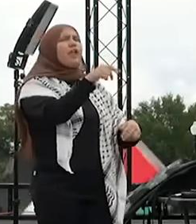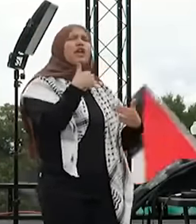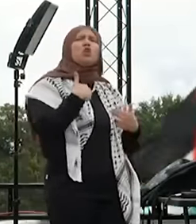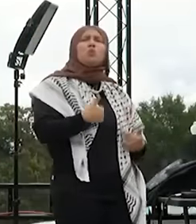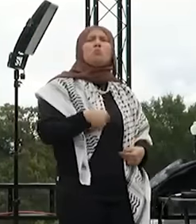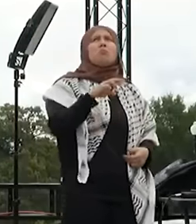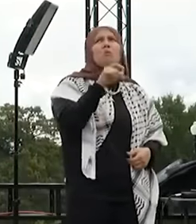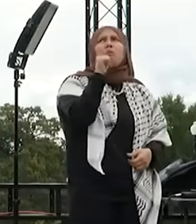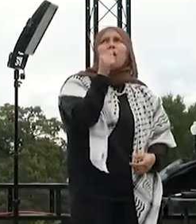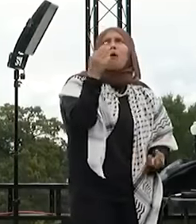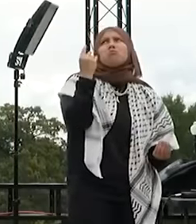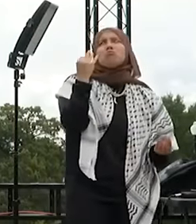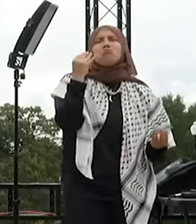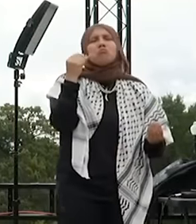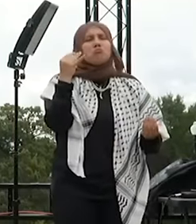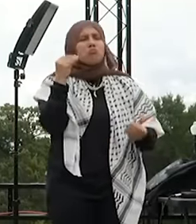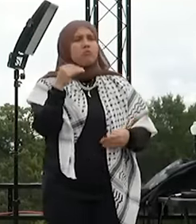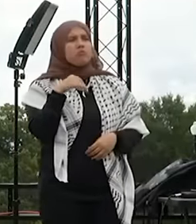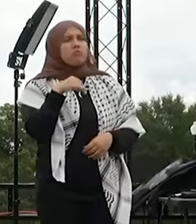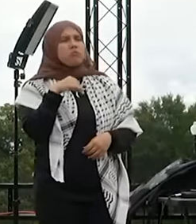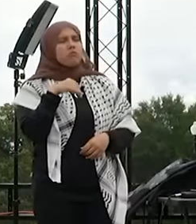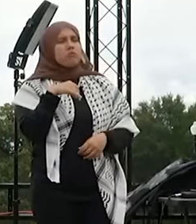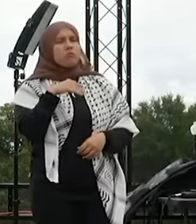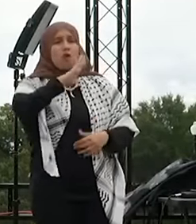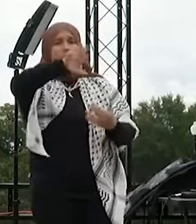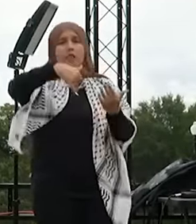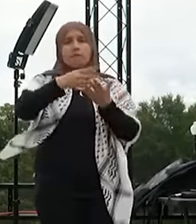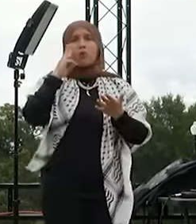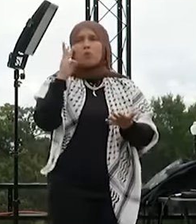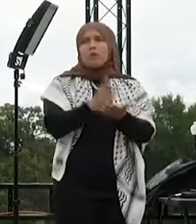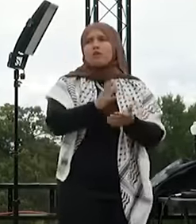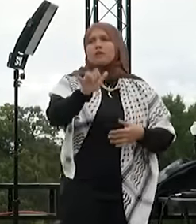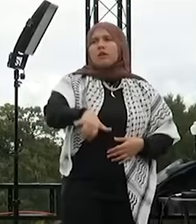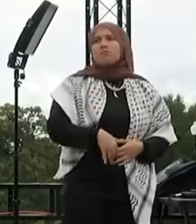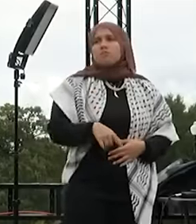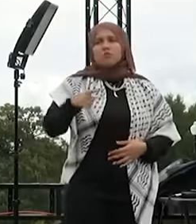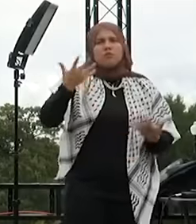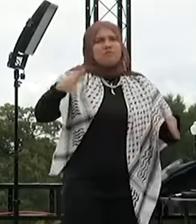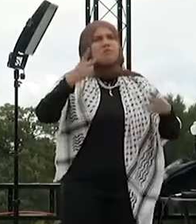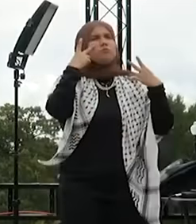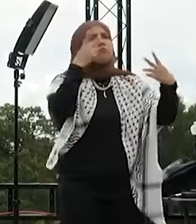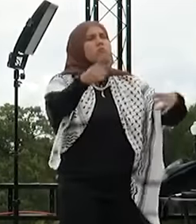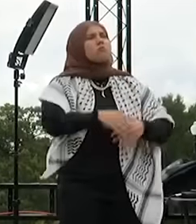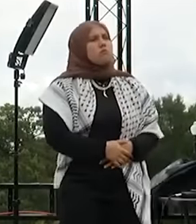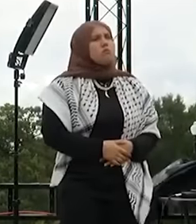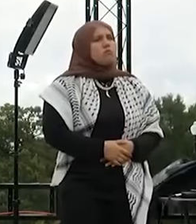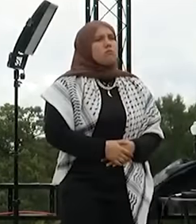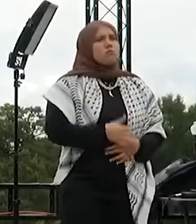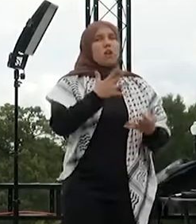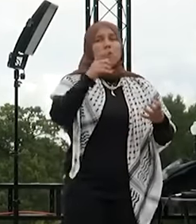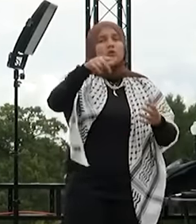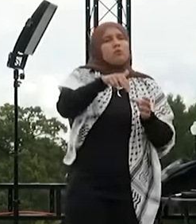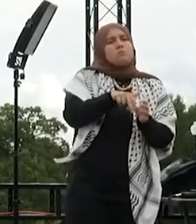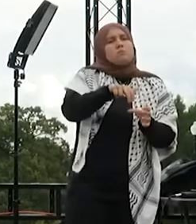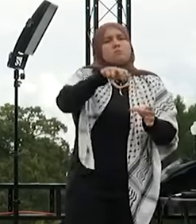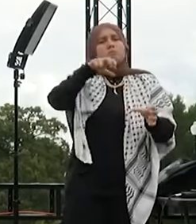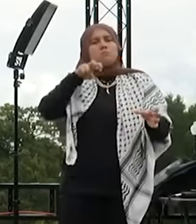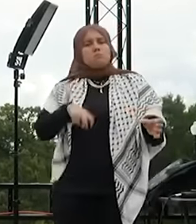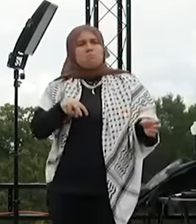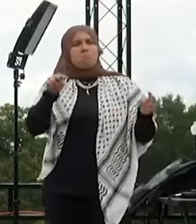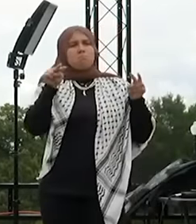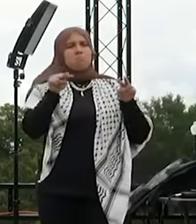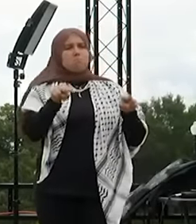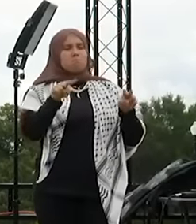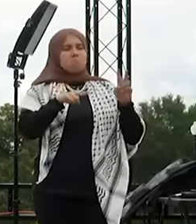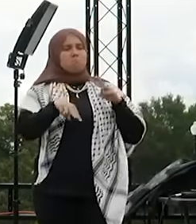you are witnesses. You have seen it. And I want you to take a step back, and I want